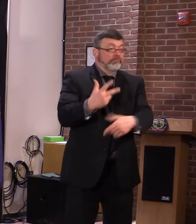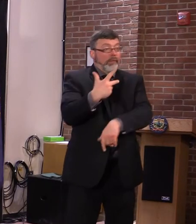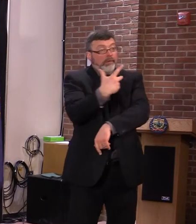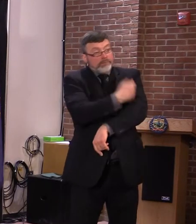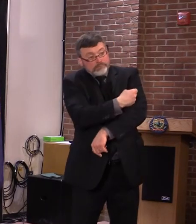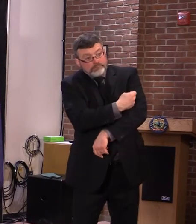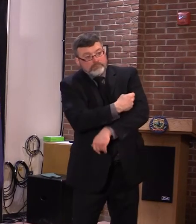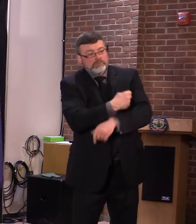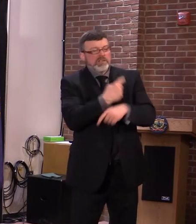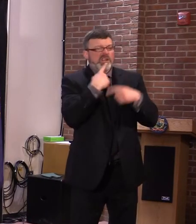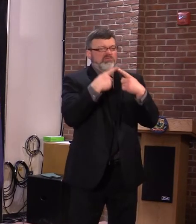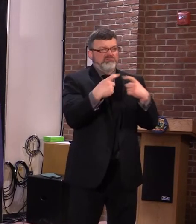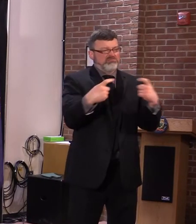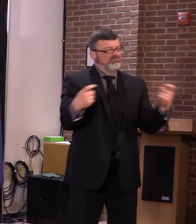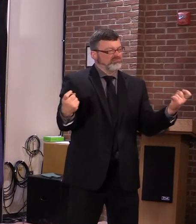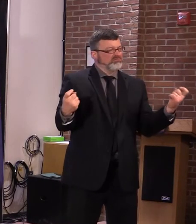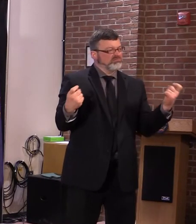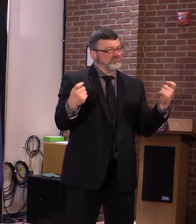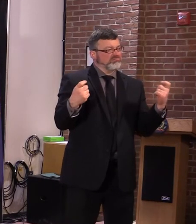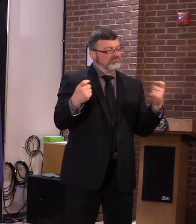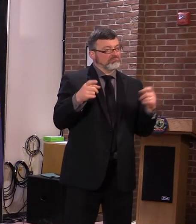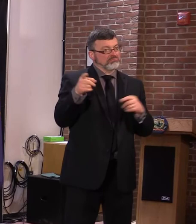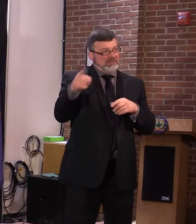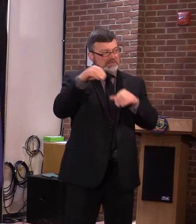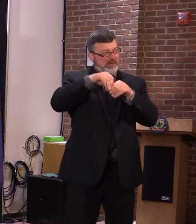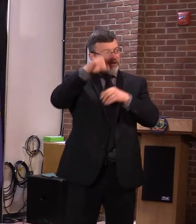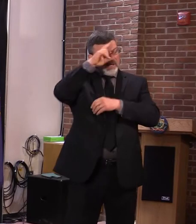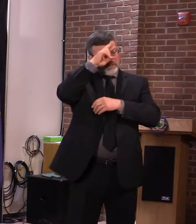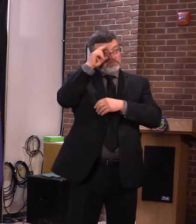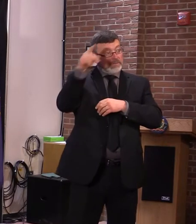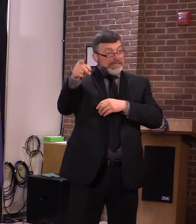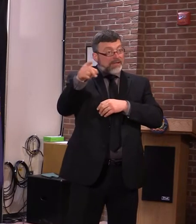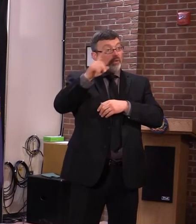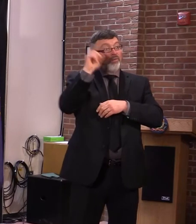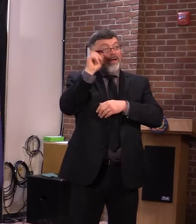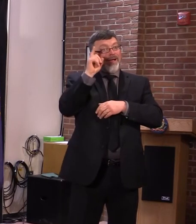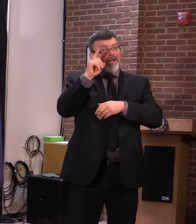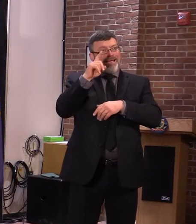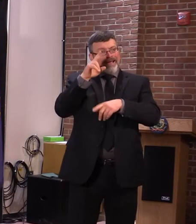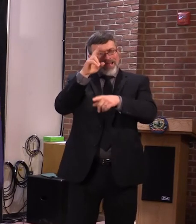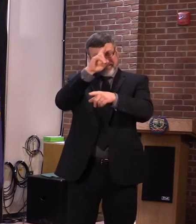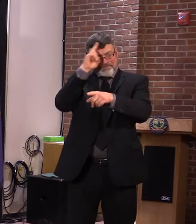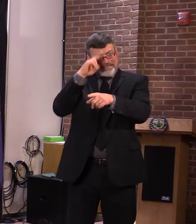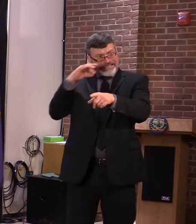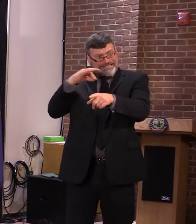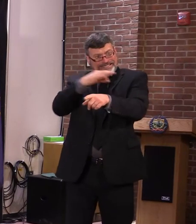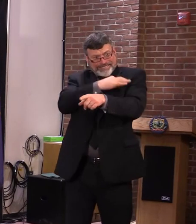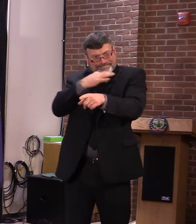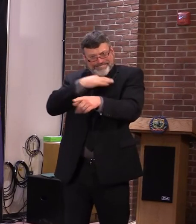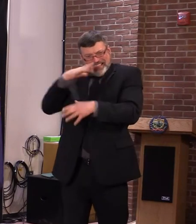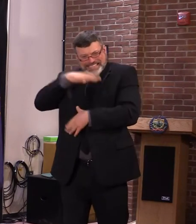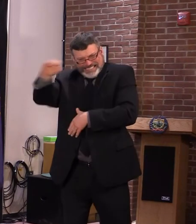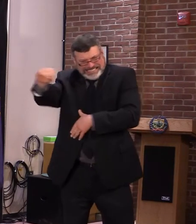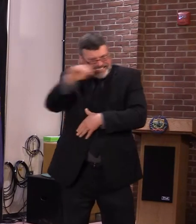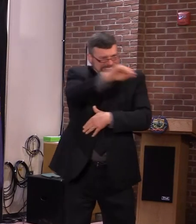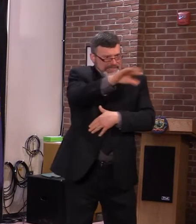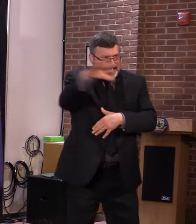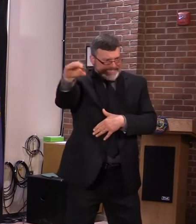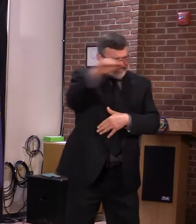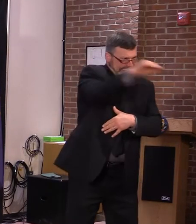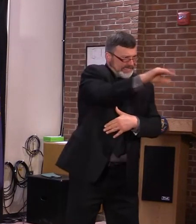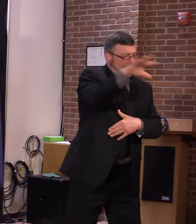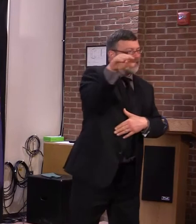our hospitals. We've been able to, as they've stepped forward every single time we've asked, use the National Guard to come into